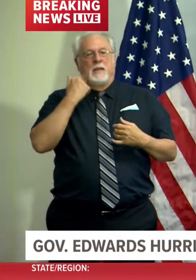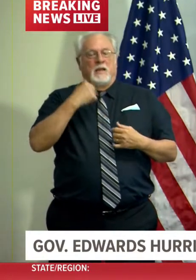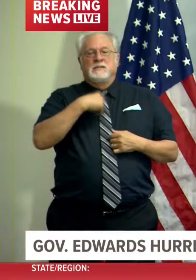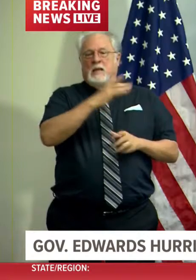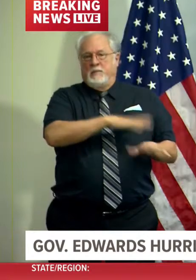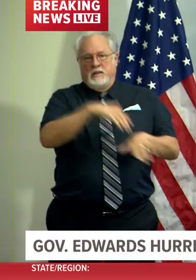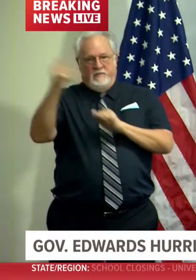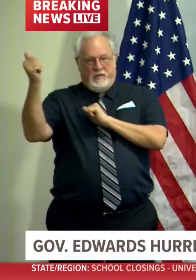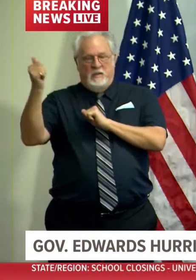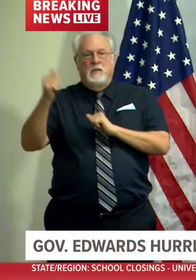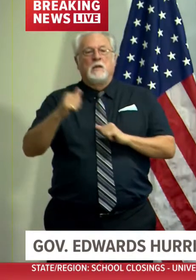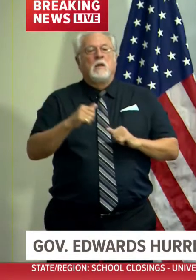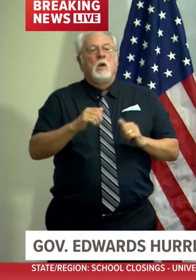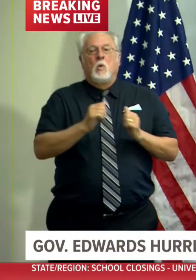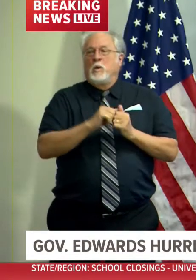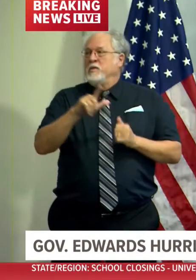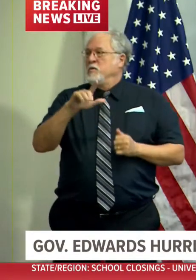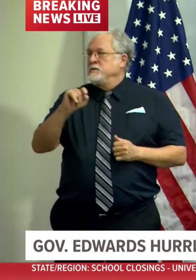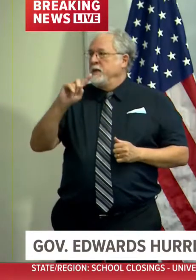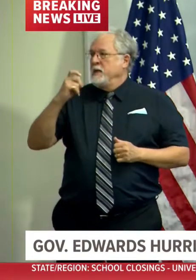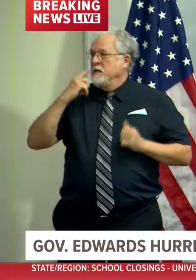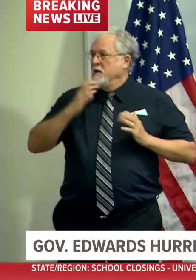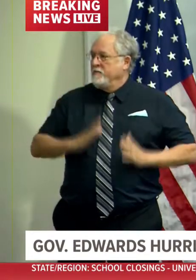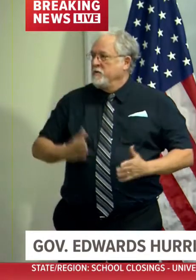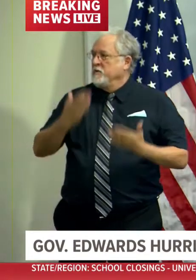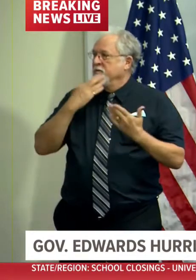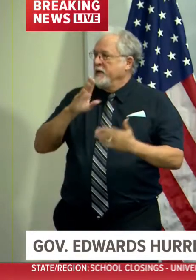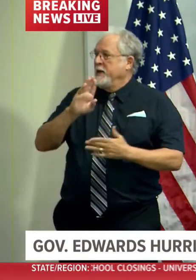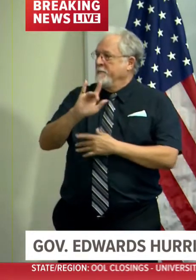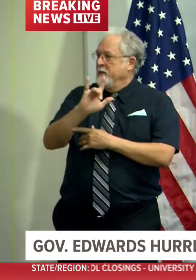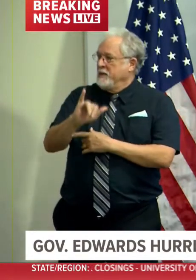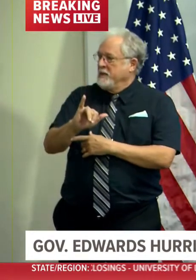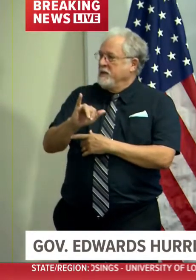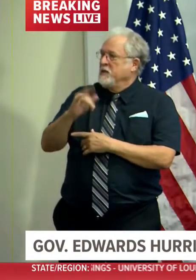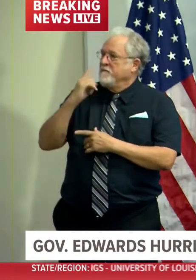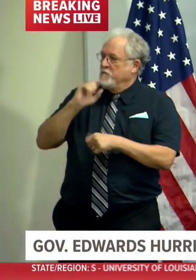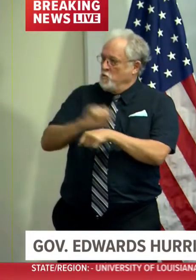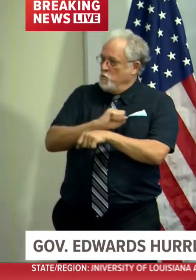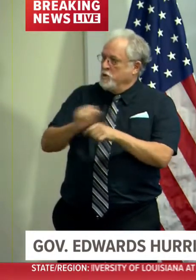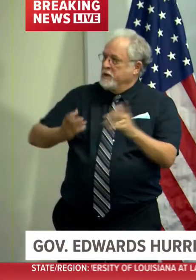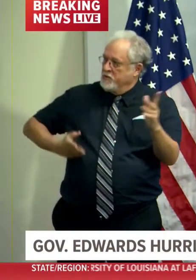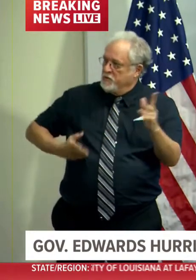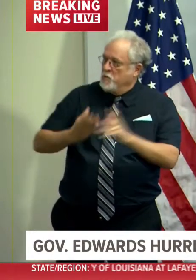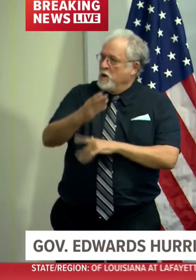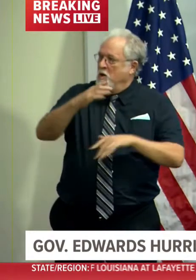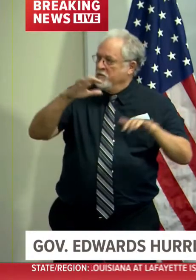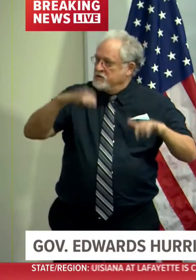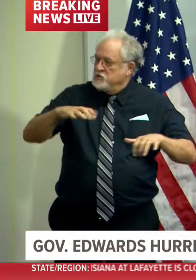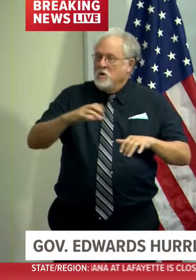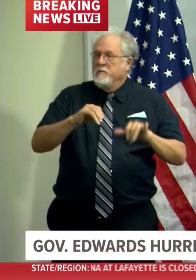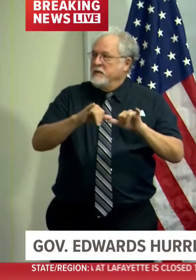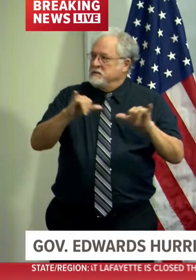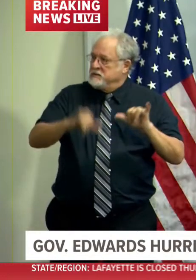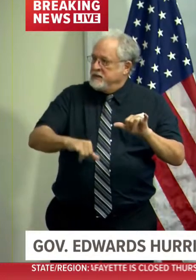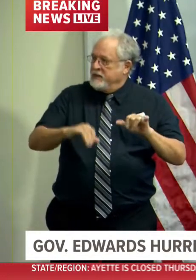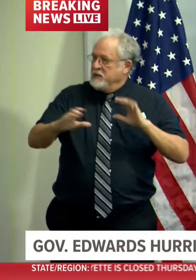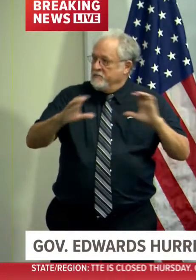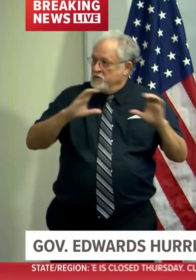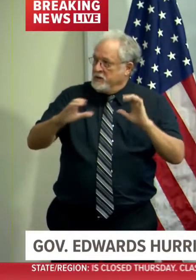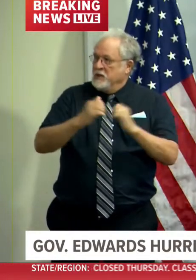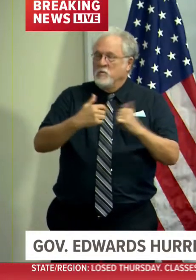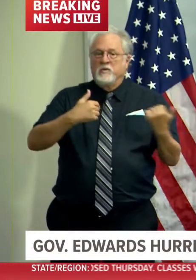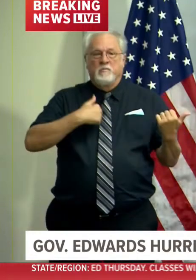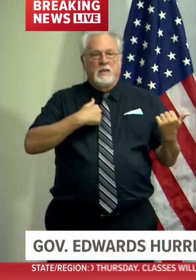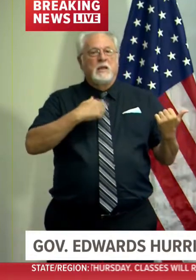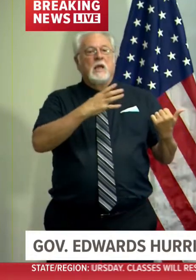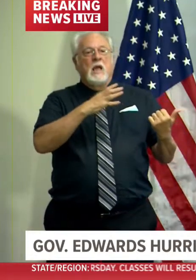be leaving with the Lieutenant Governor, and I want to thank Billy for working throughout this storm and staying in the constant communication with